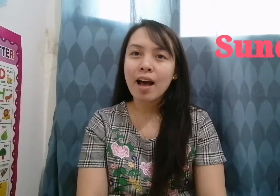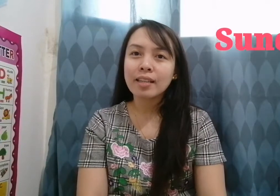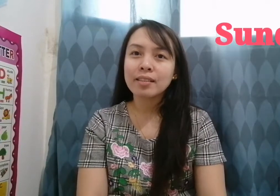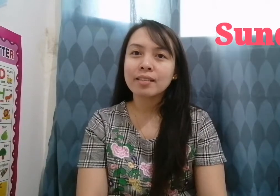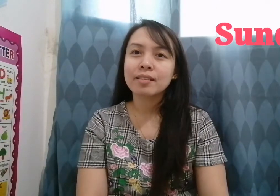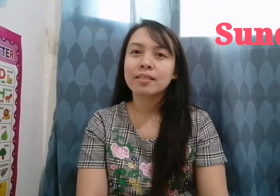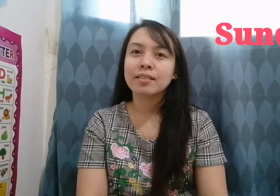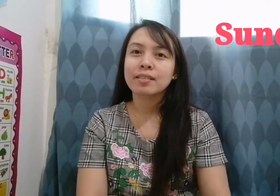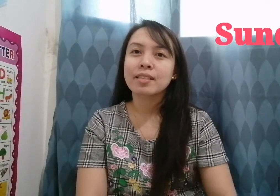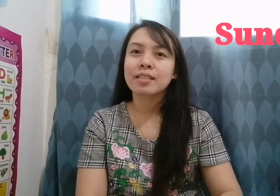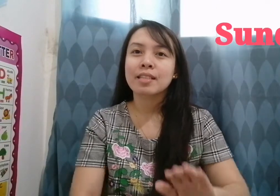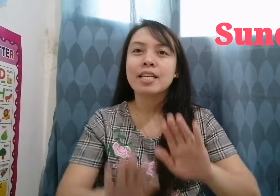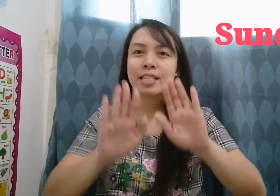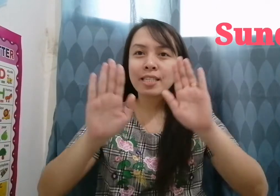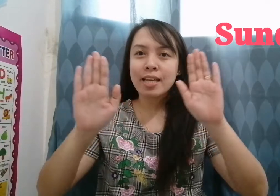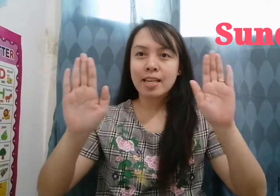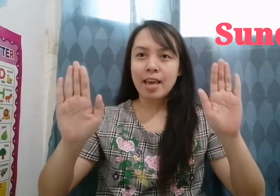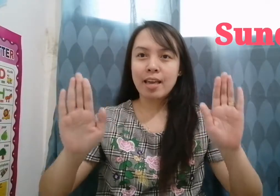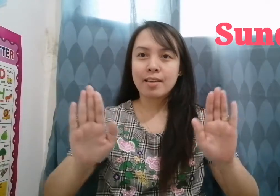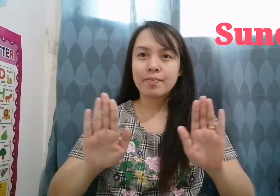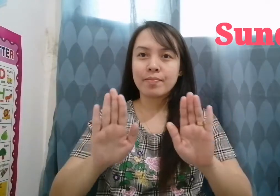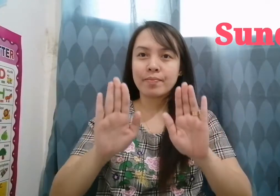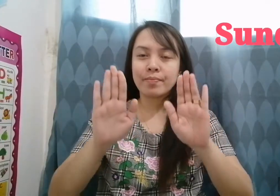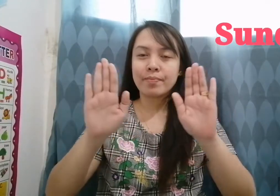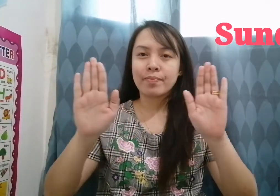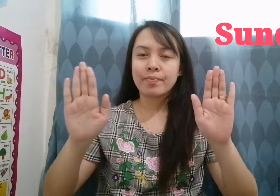Al-Ahad, Sunday.